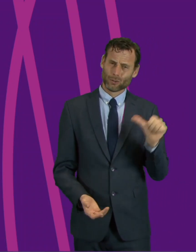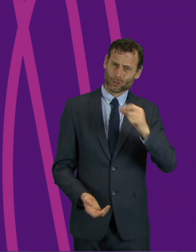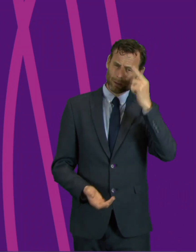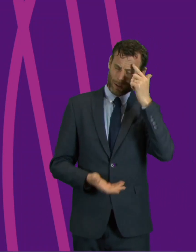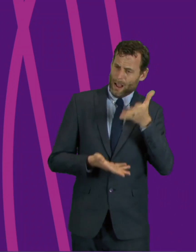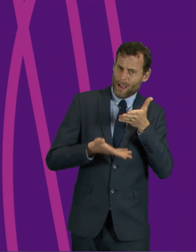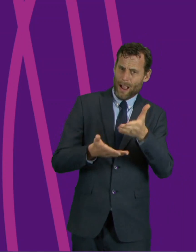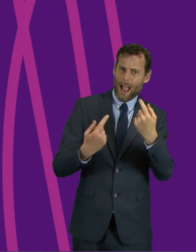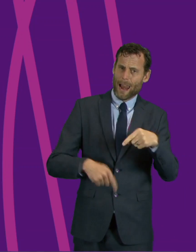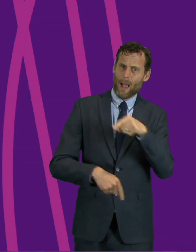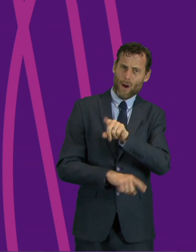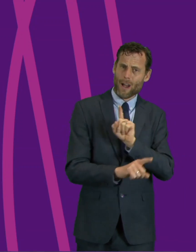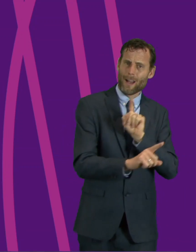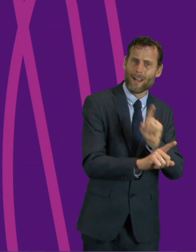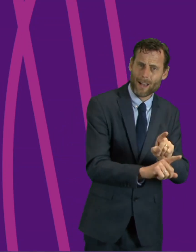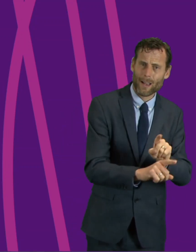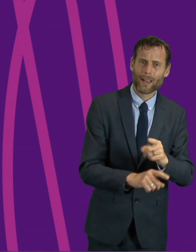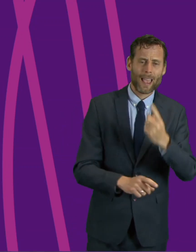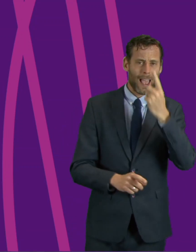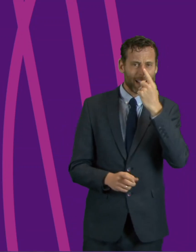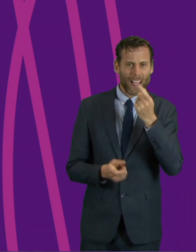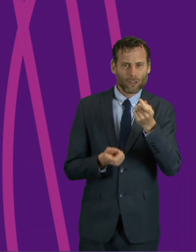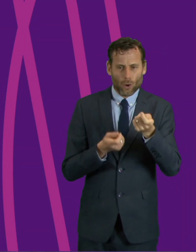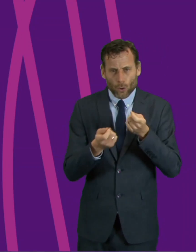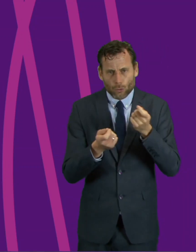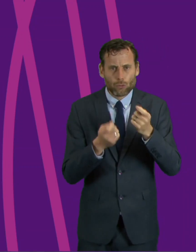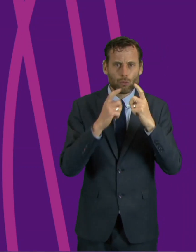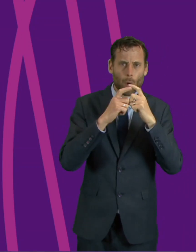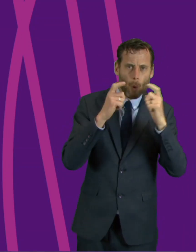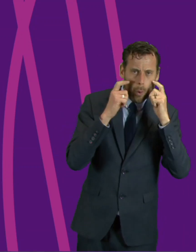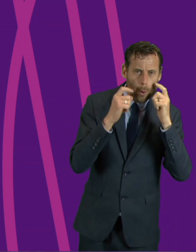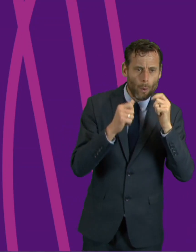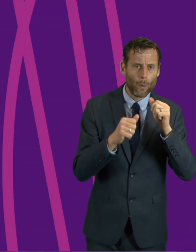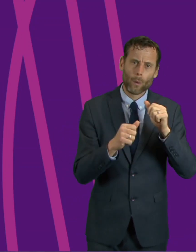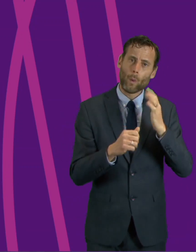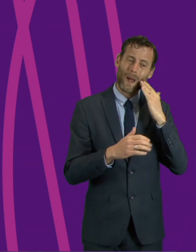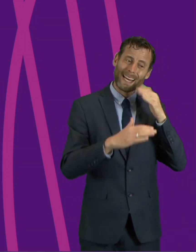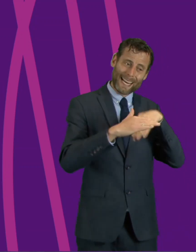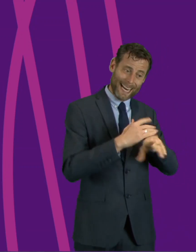be around testing, around adequate levels of PPE and social distancing in those